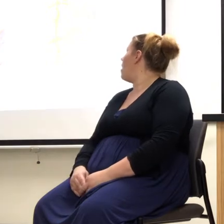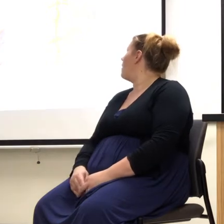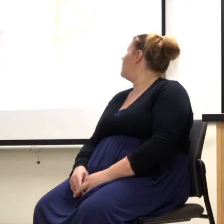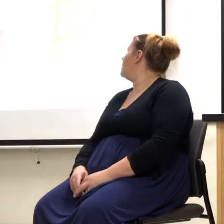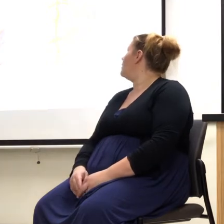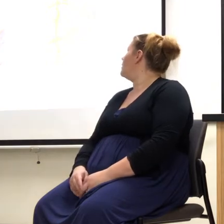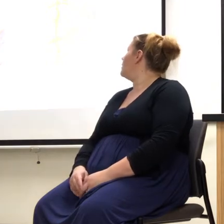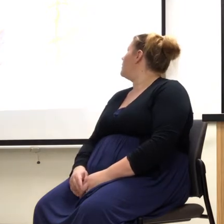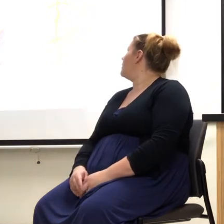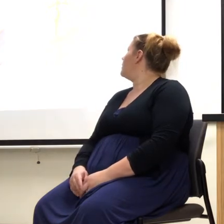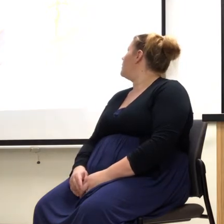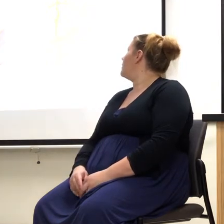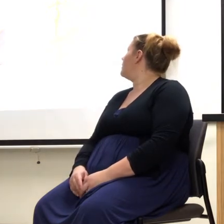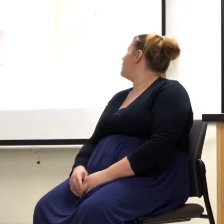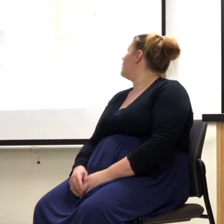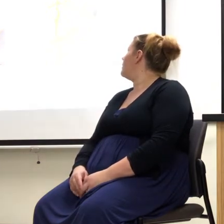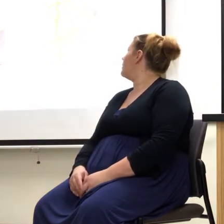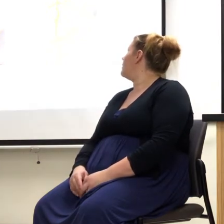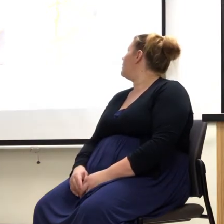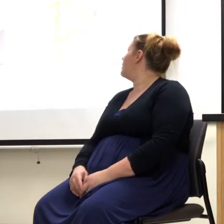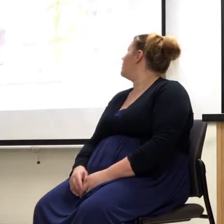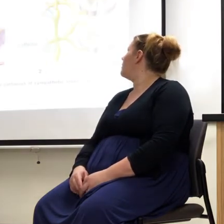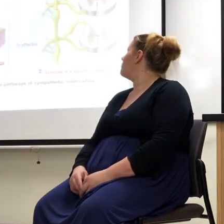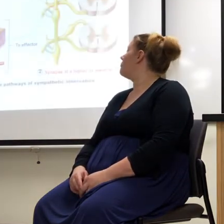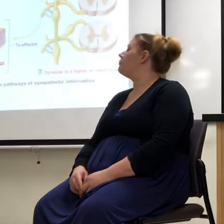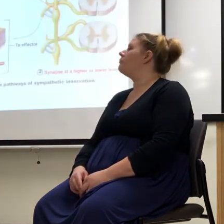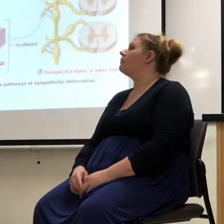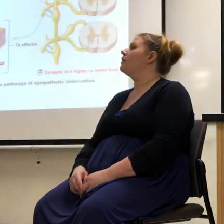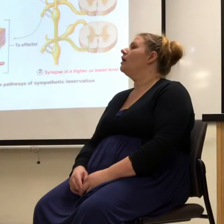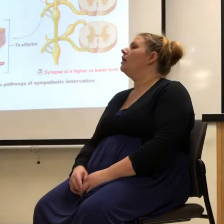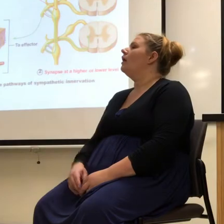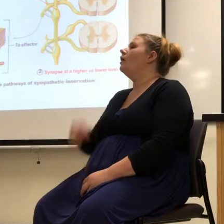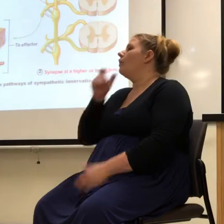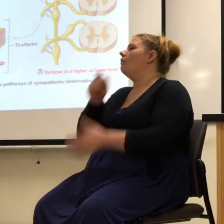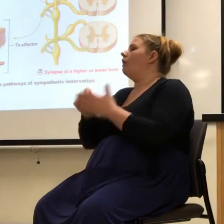I don't want to rewrite all the first structures, they're all the same.